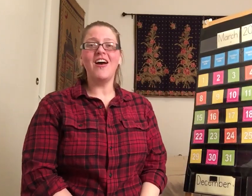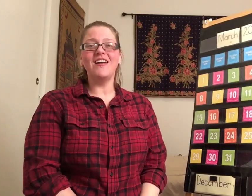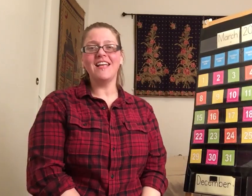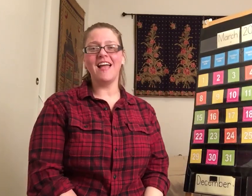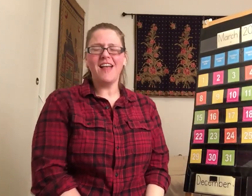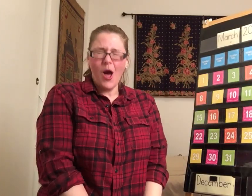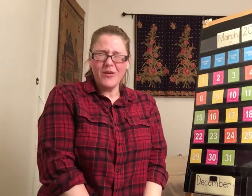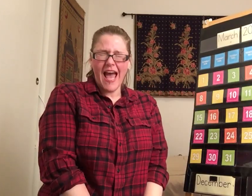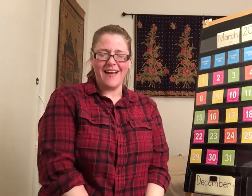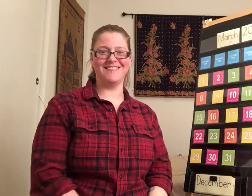start again. Oh yeah.